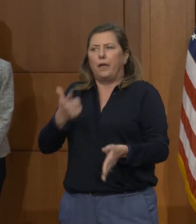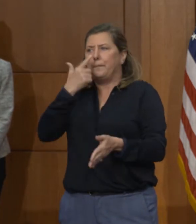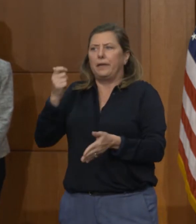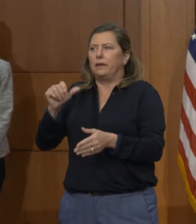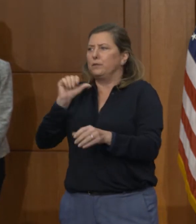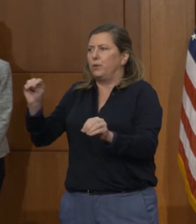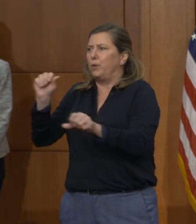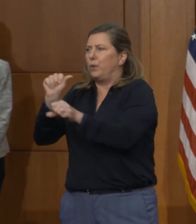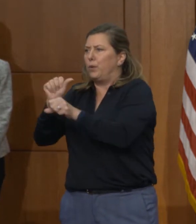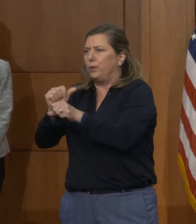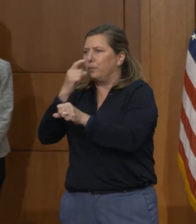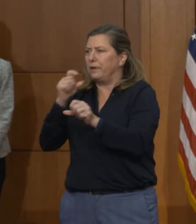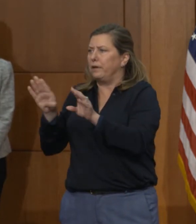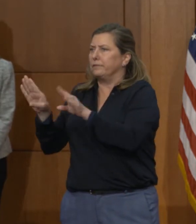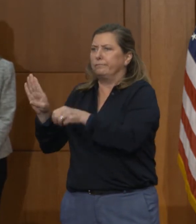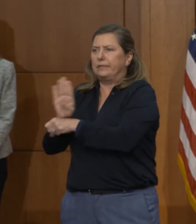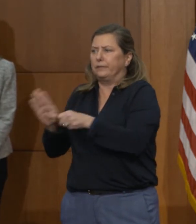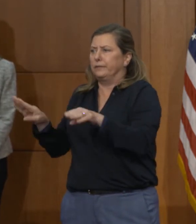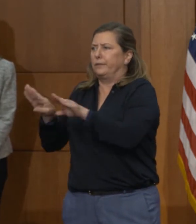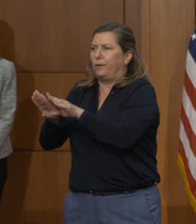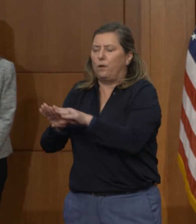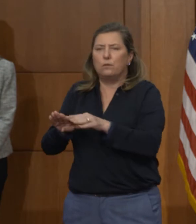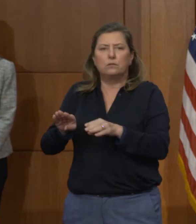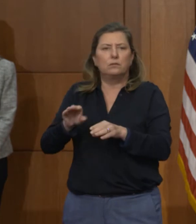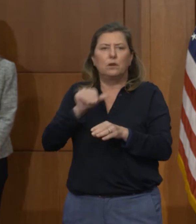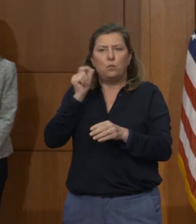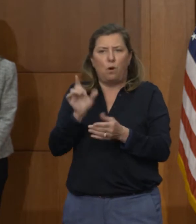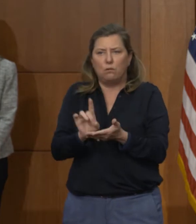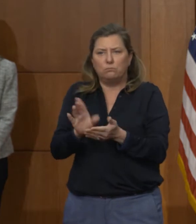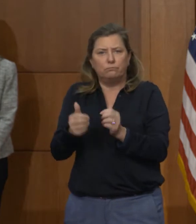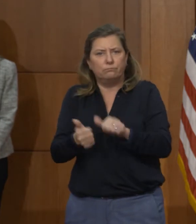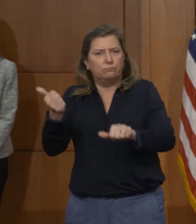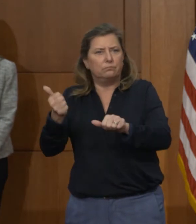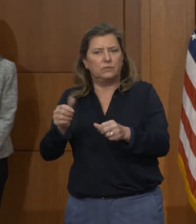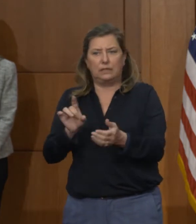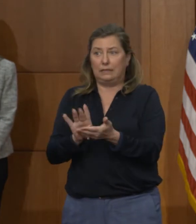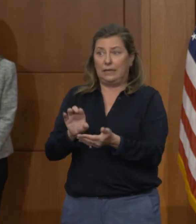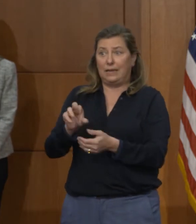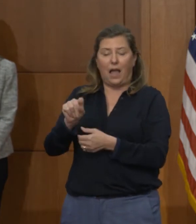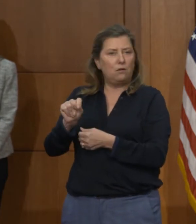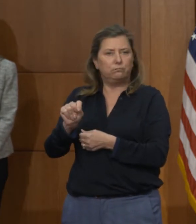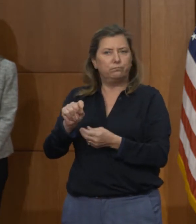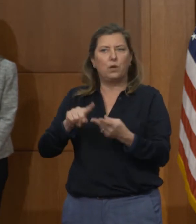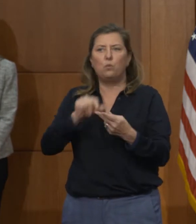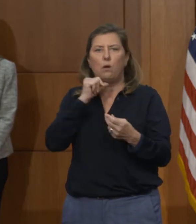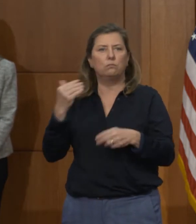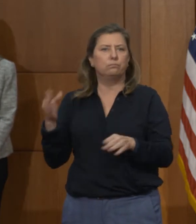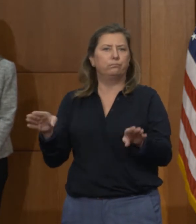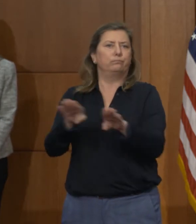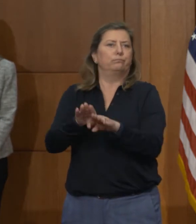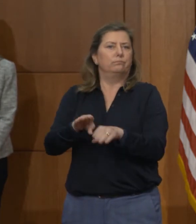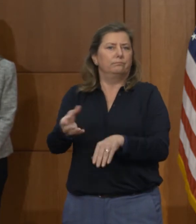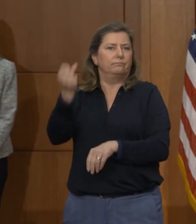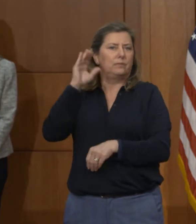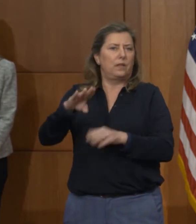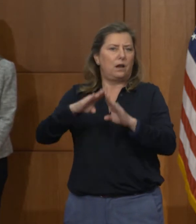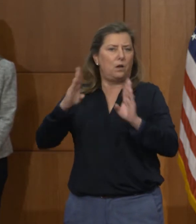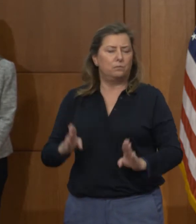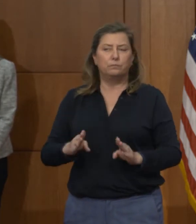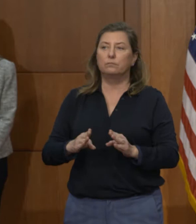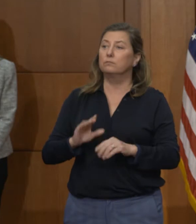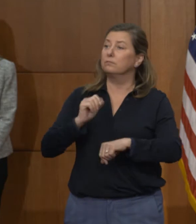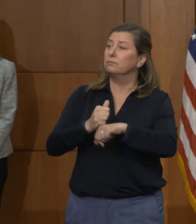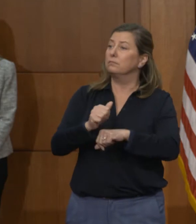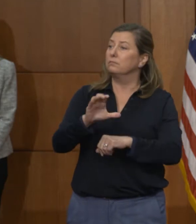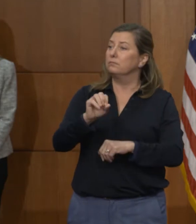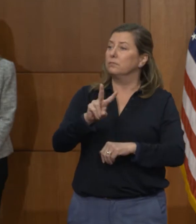and foreclosure. We'll establish a COVID-19 relief fund to help small businesses impacted by this